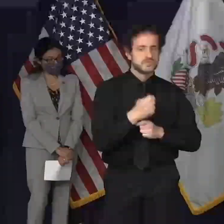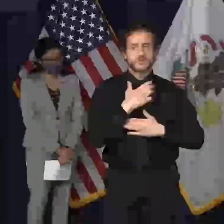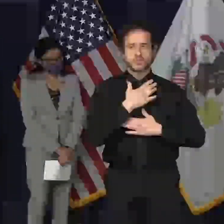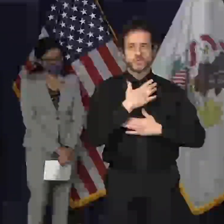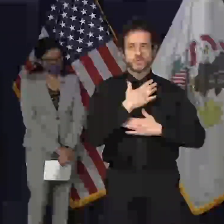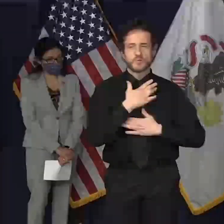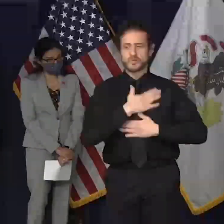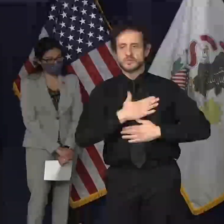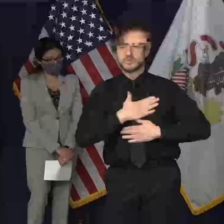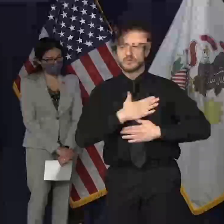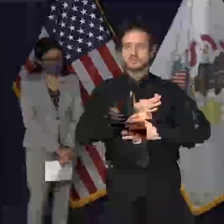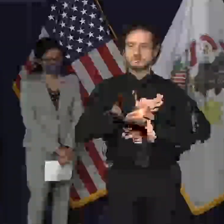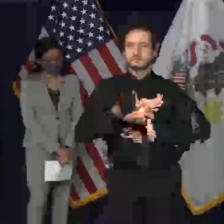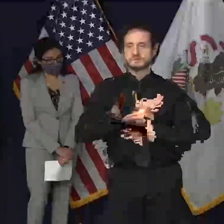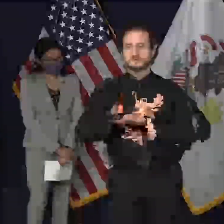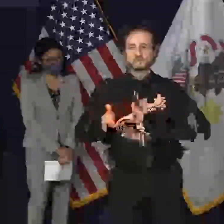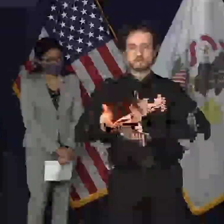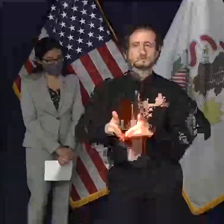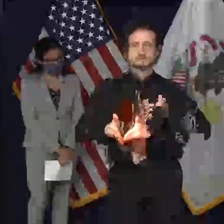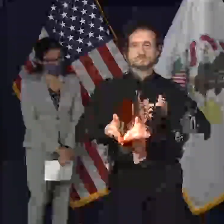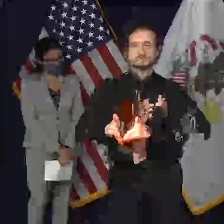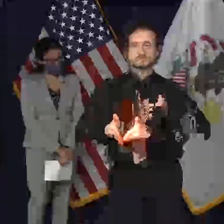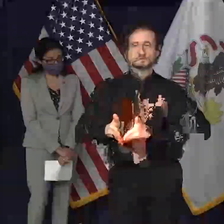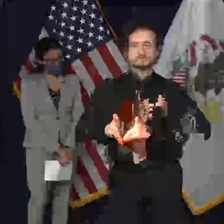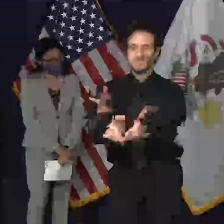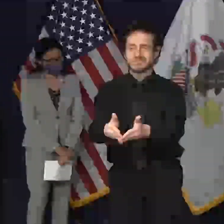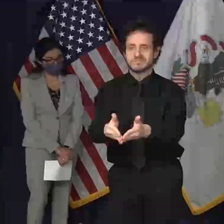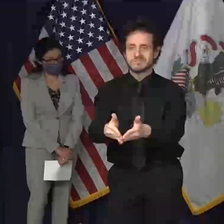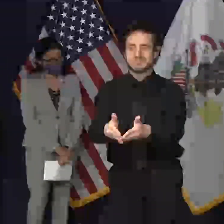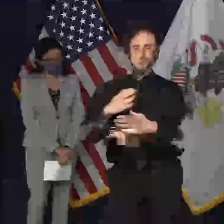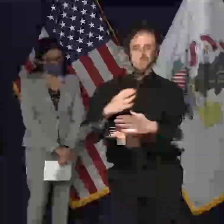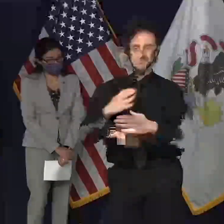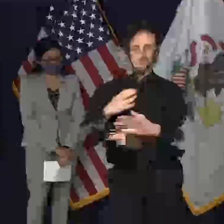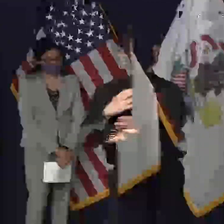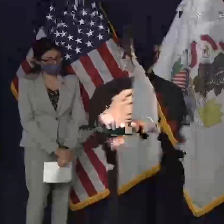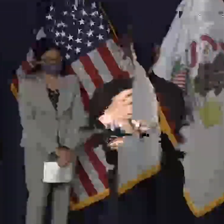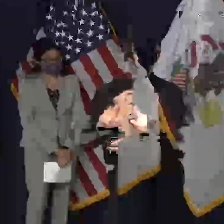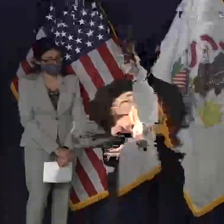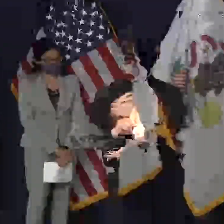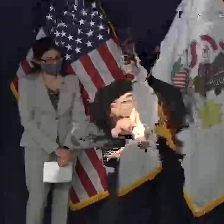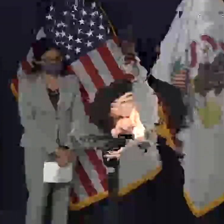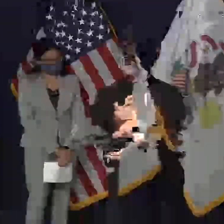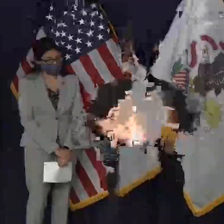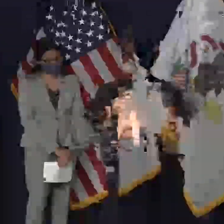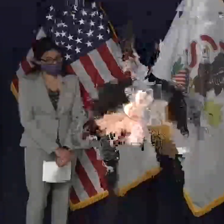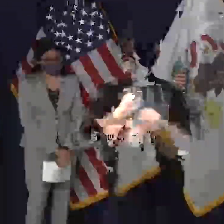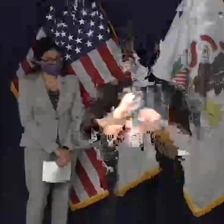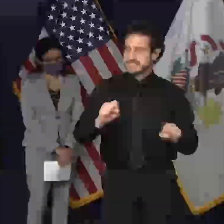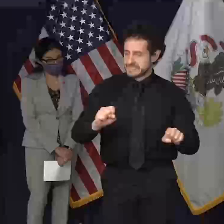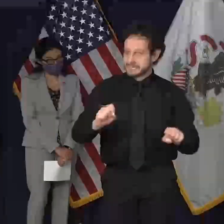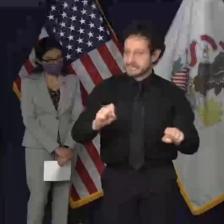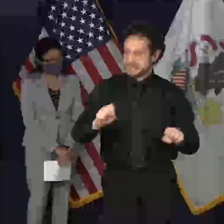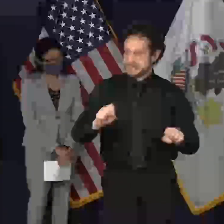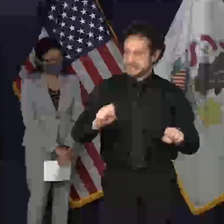but it's important that people be able to enjoy social distancing while also being safe out there on a